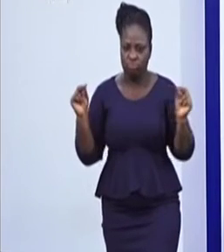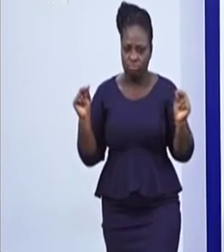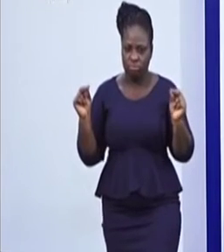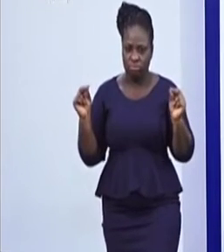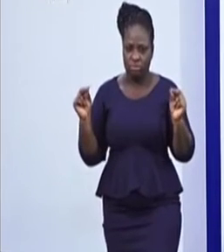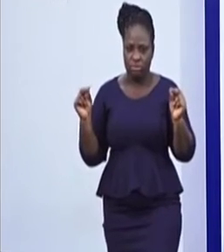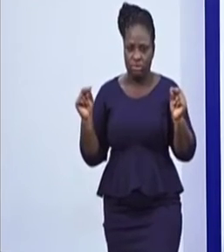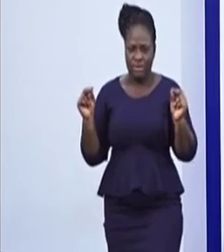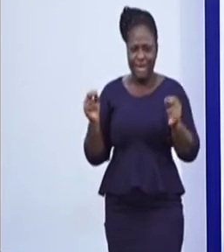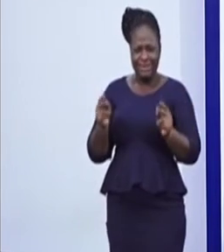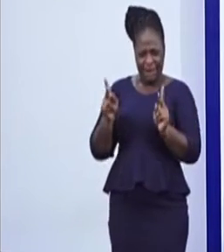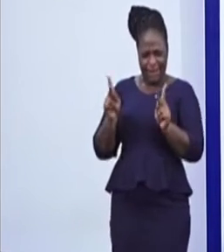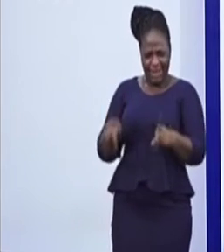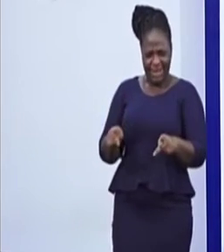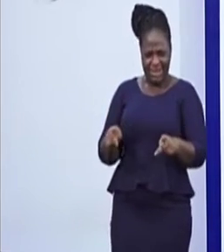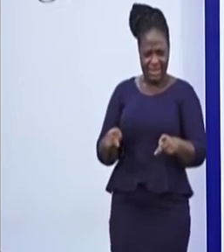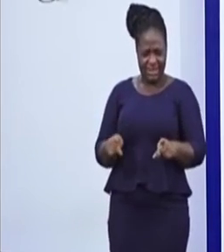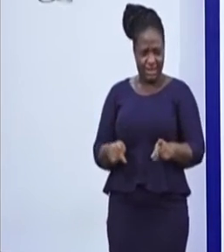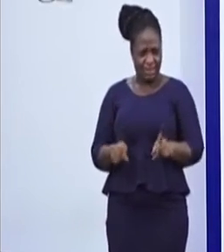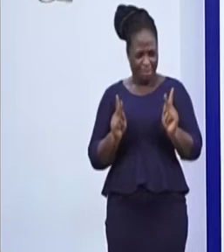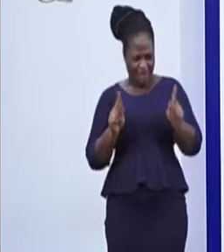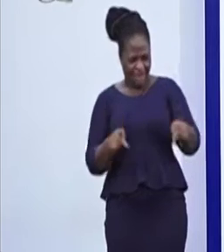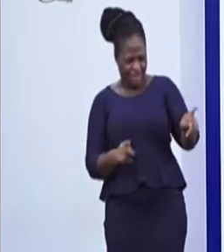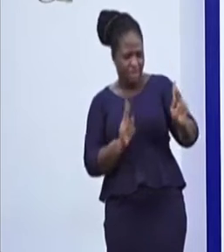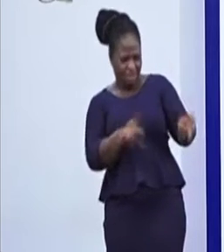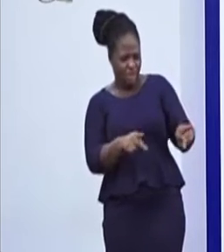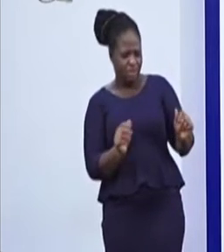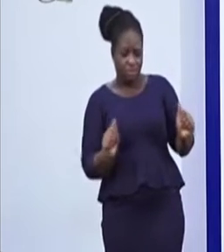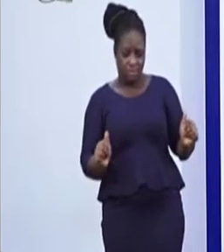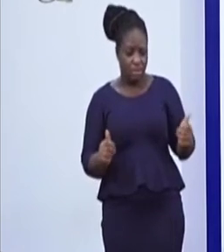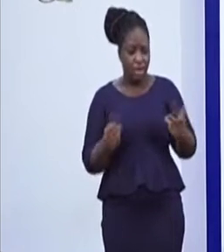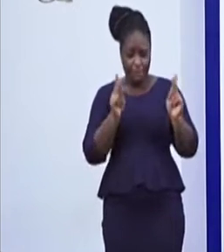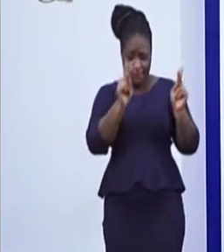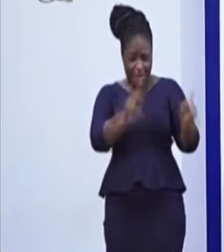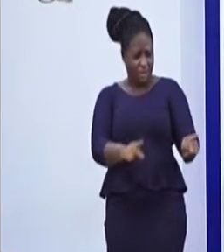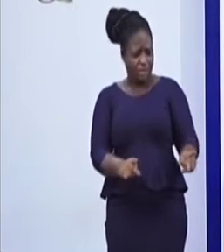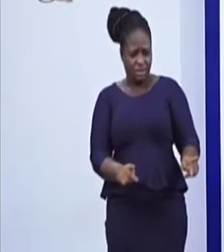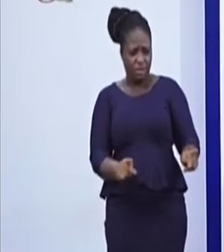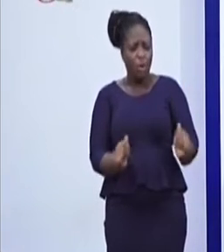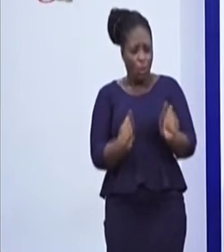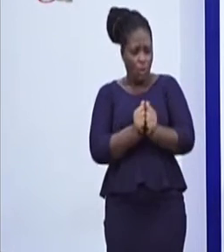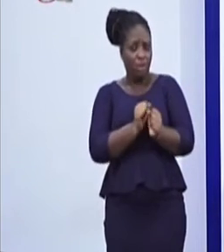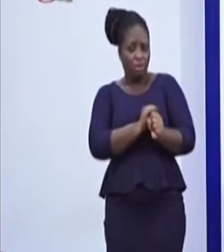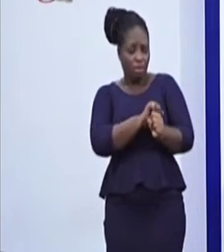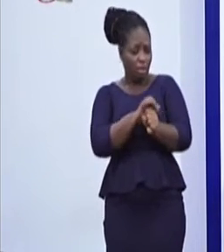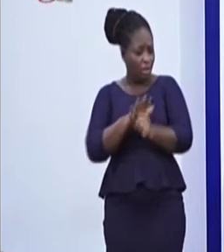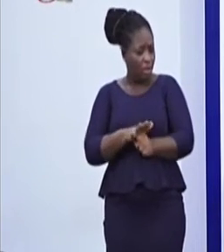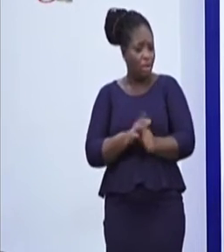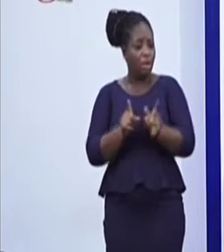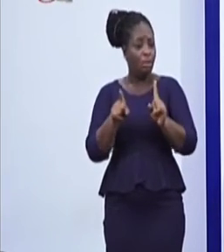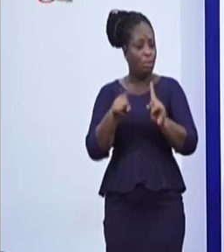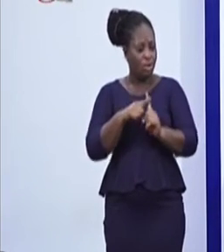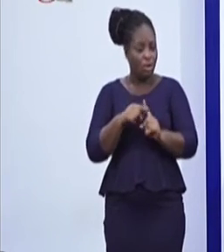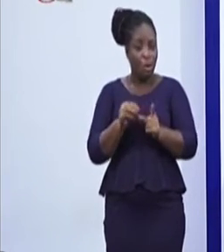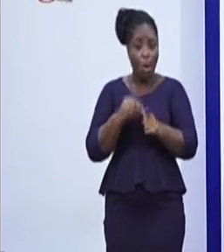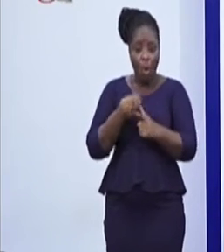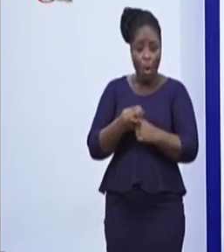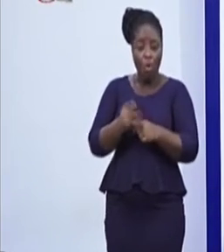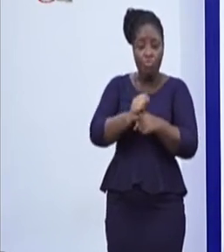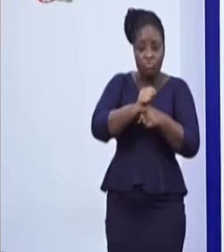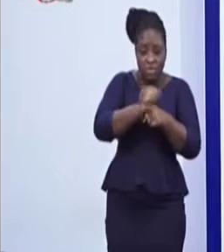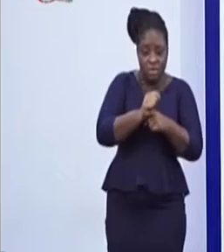It's not the same. The person is the person first. So a patient or a person with COVID-19 or being treated